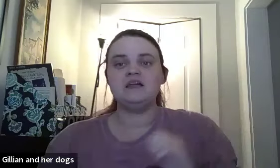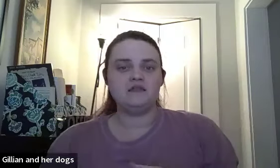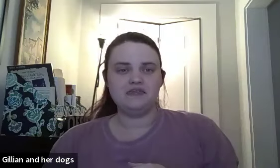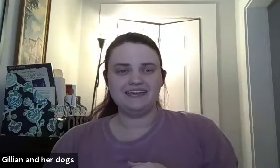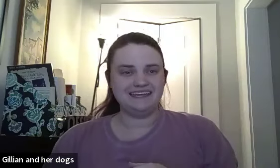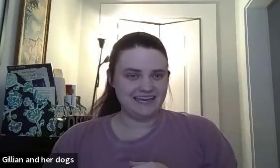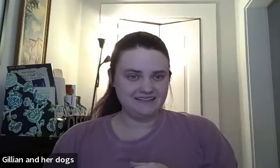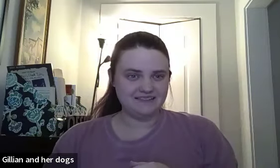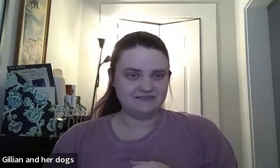then